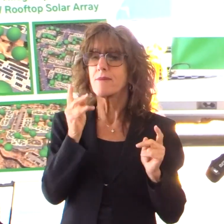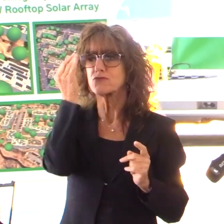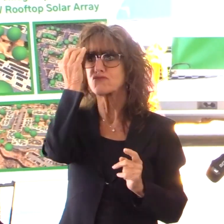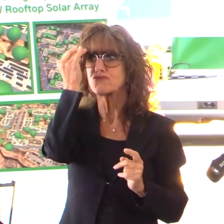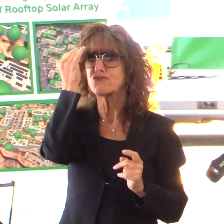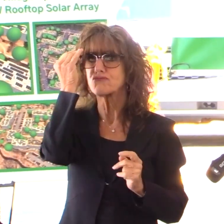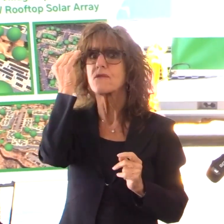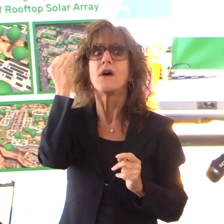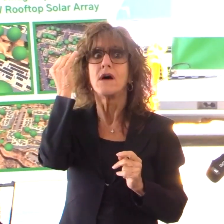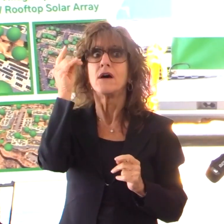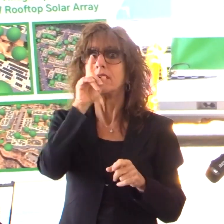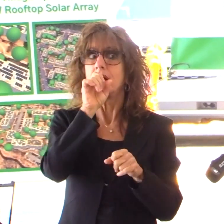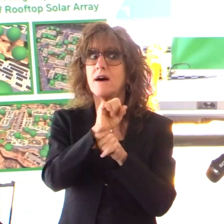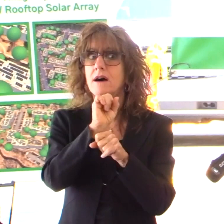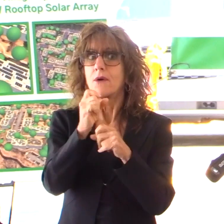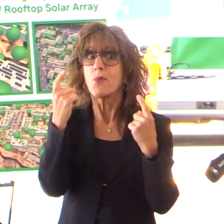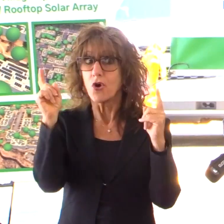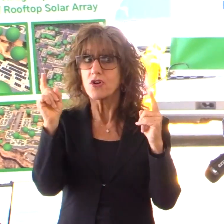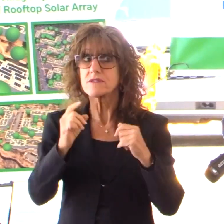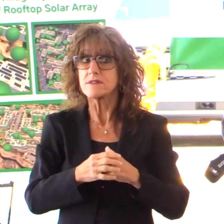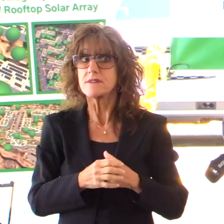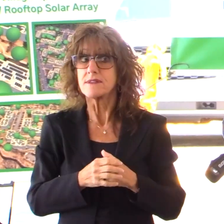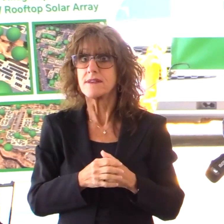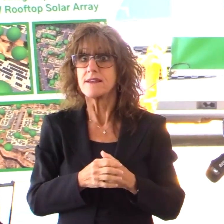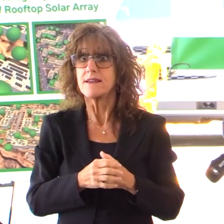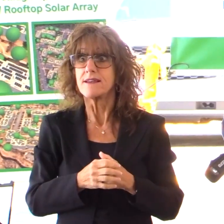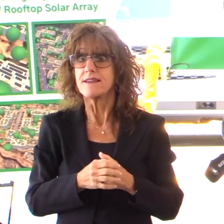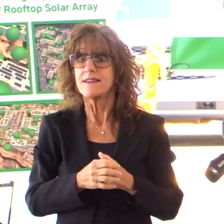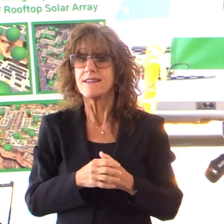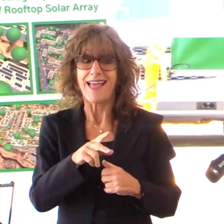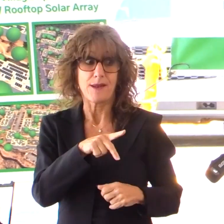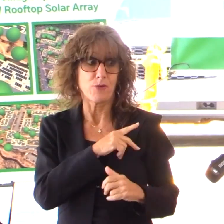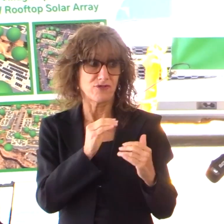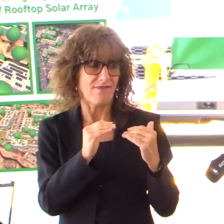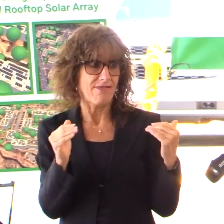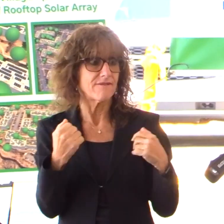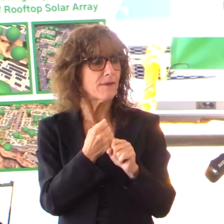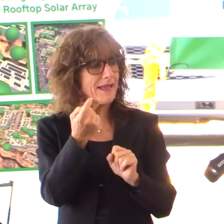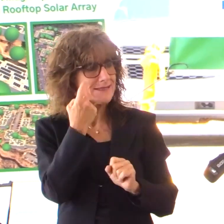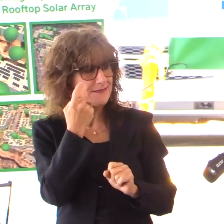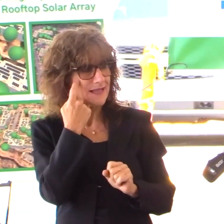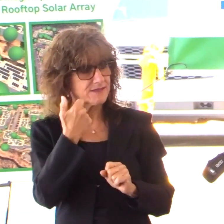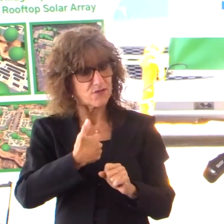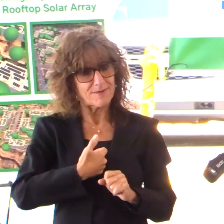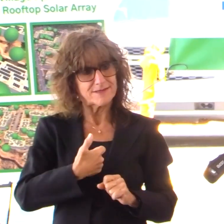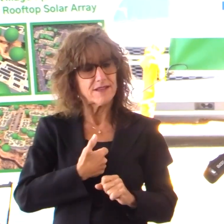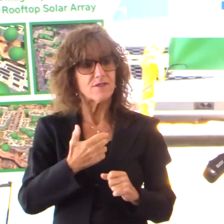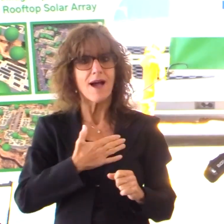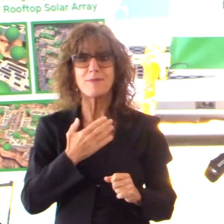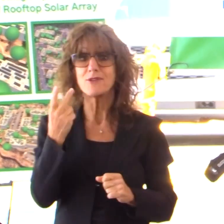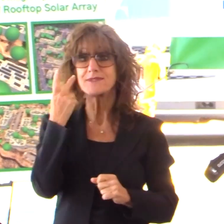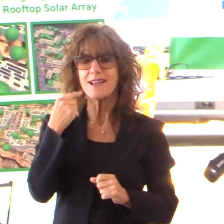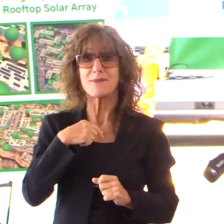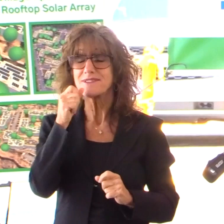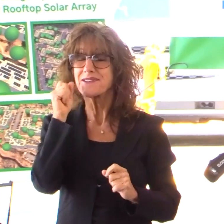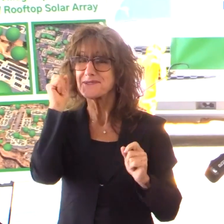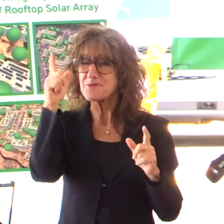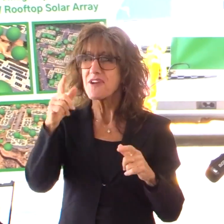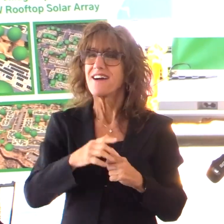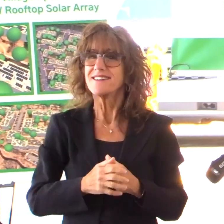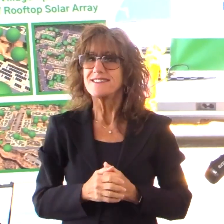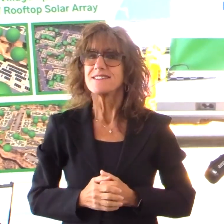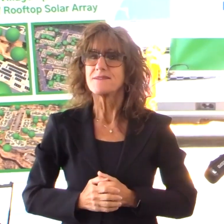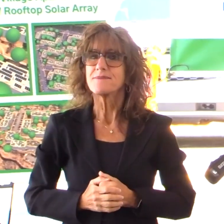thinking, it's real and it works. And it, at a personal level, made a lot of sense. So I was glad to see it. I wasn't surprised.